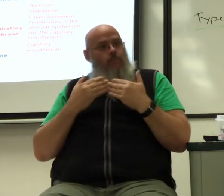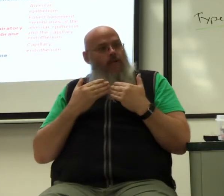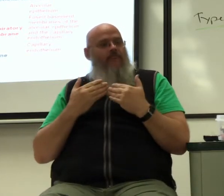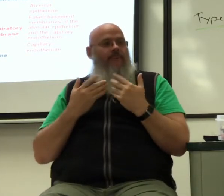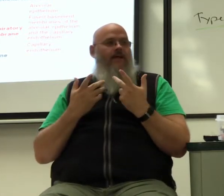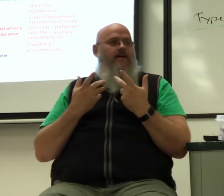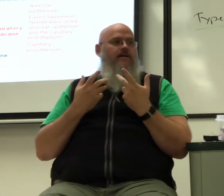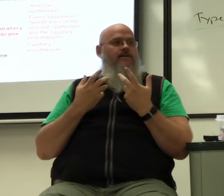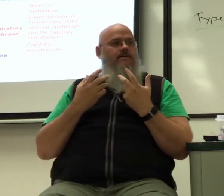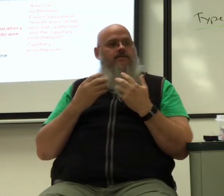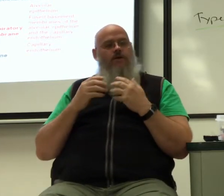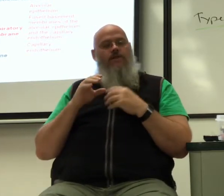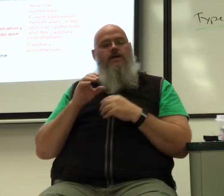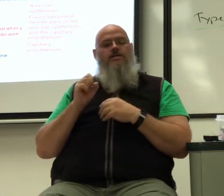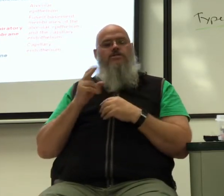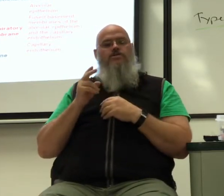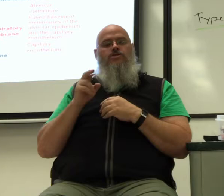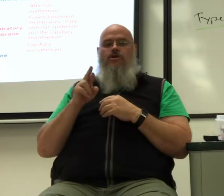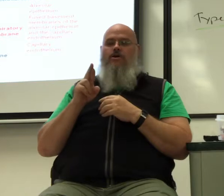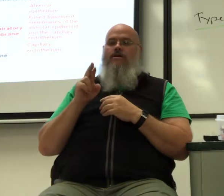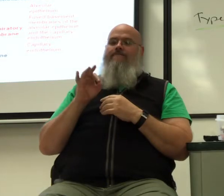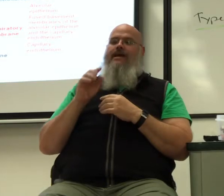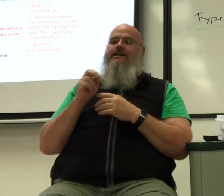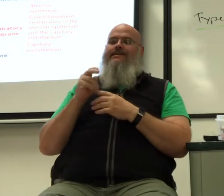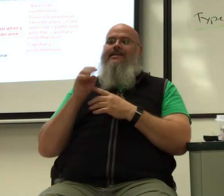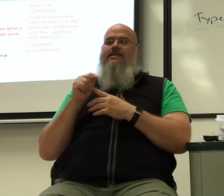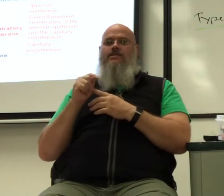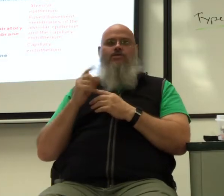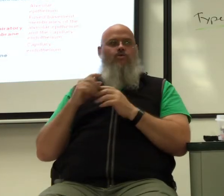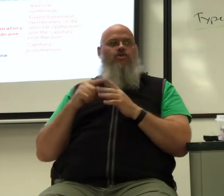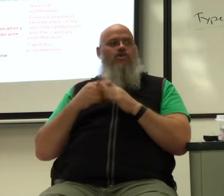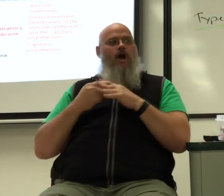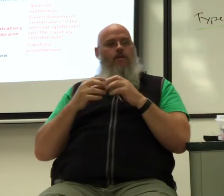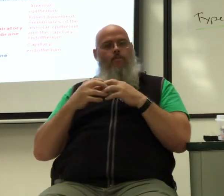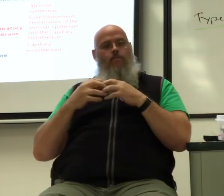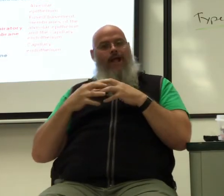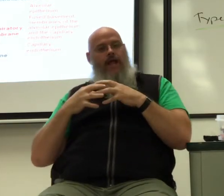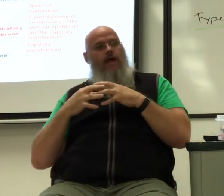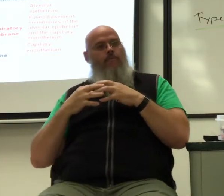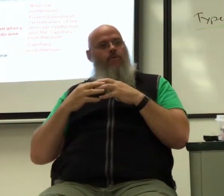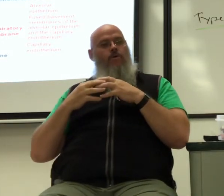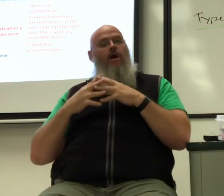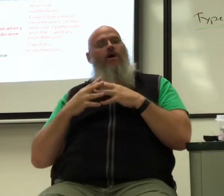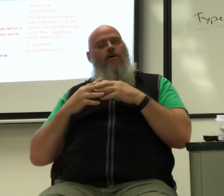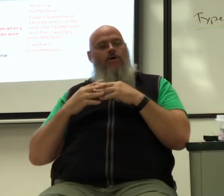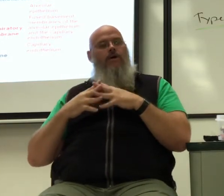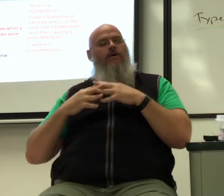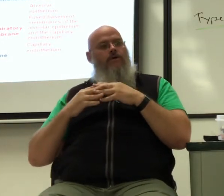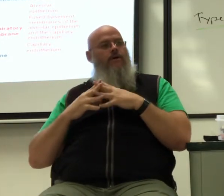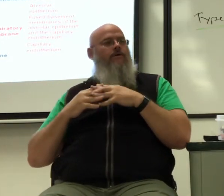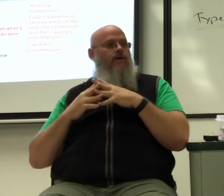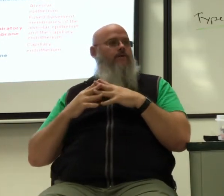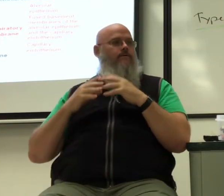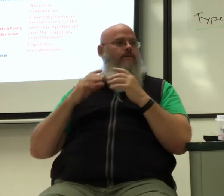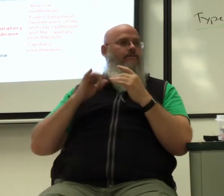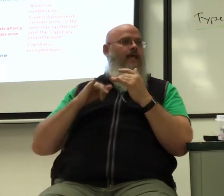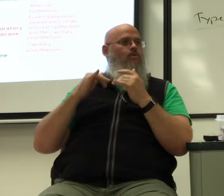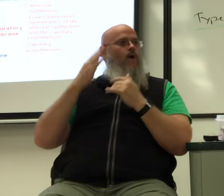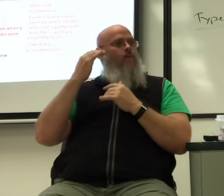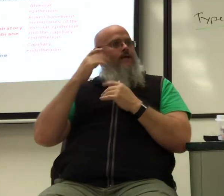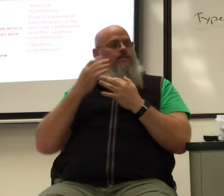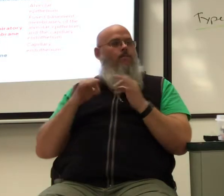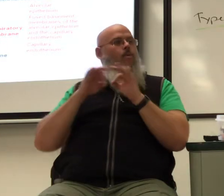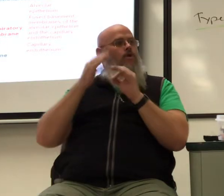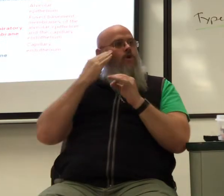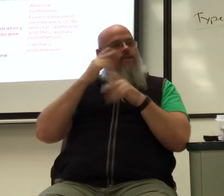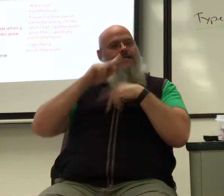those surfactants to kick in to make the lungs easier to inflate. So that's why you need to know the type 2 cells. You